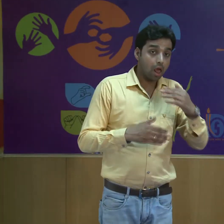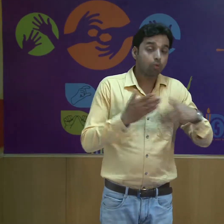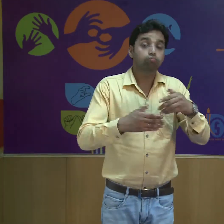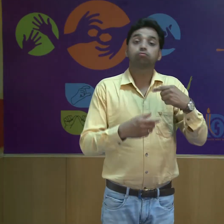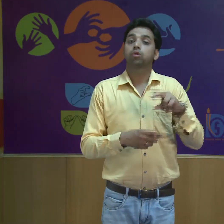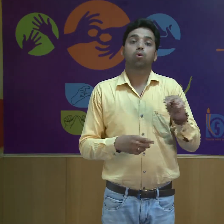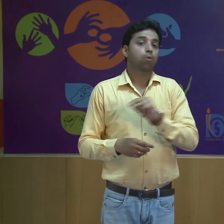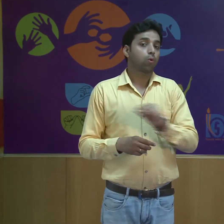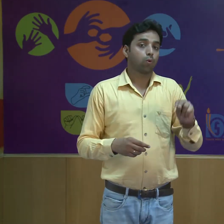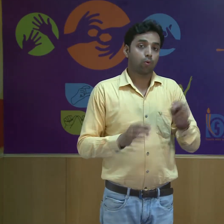them.